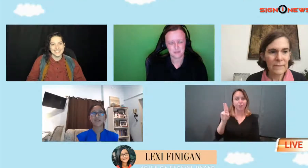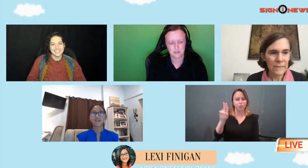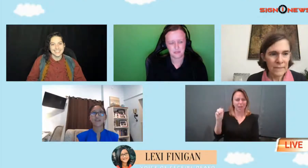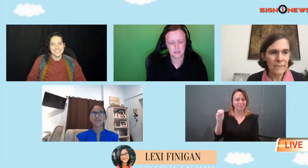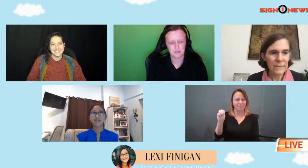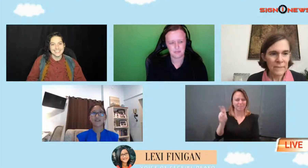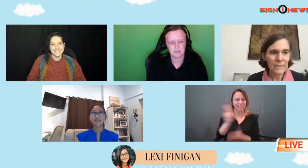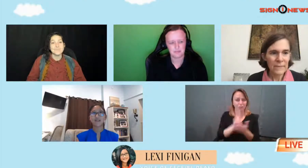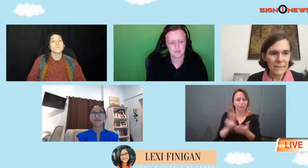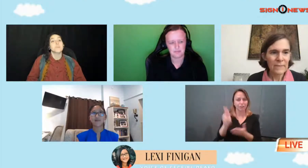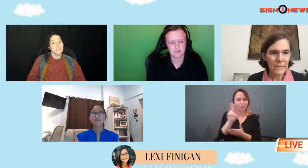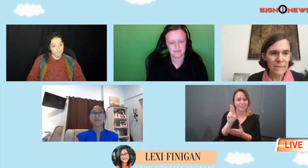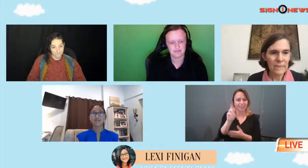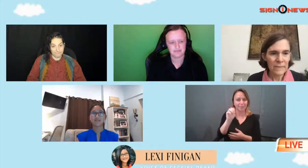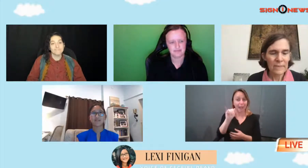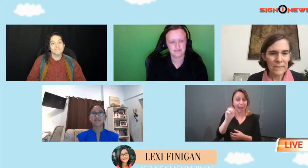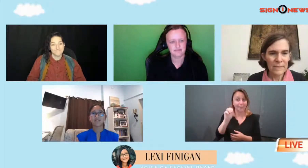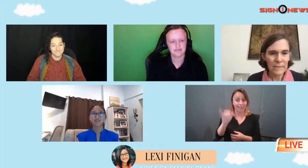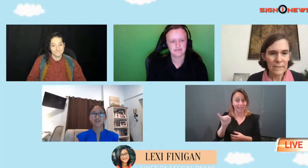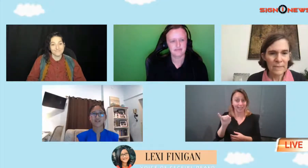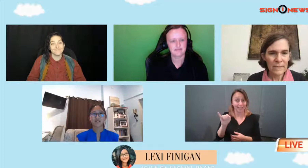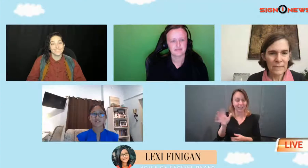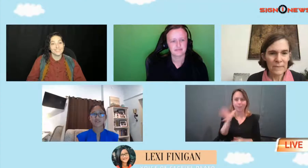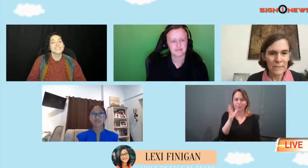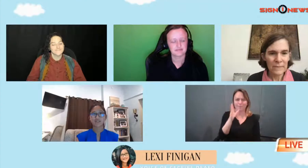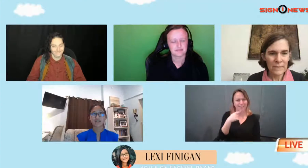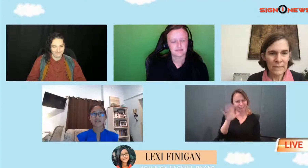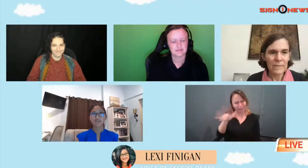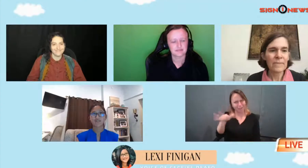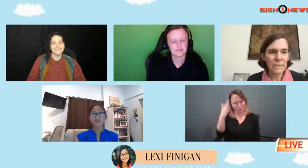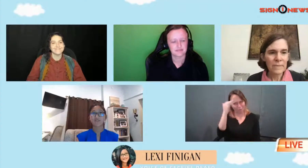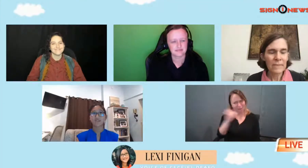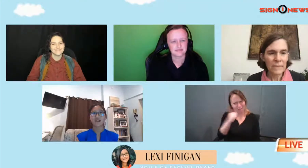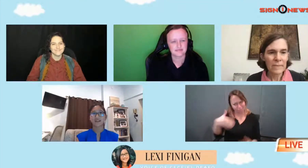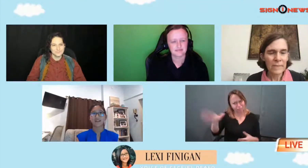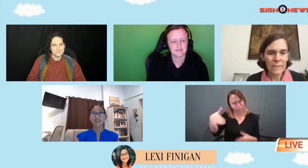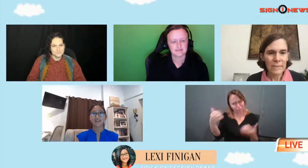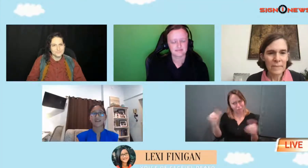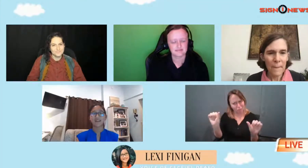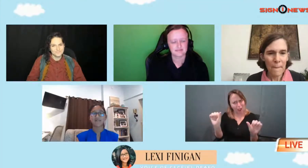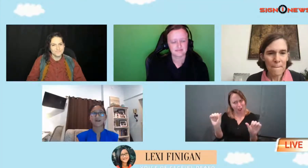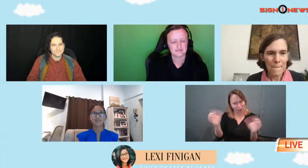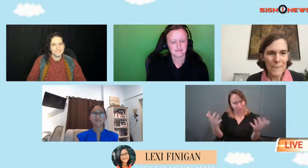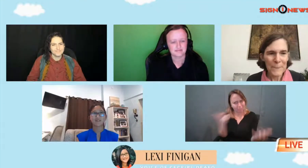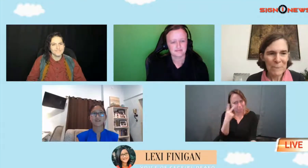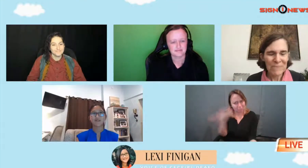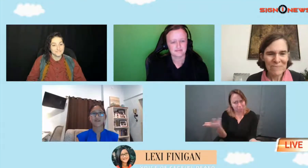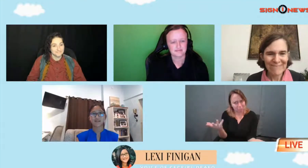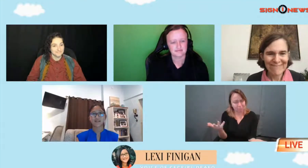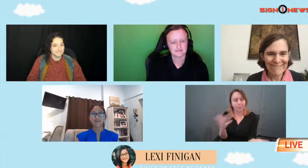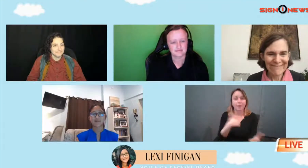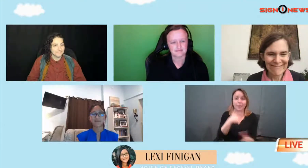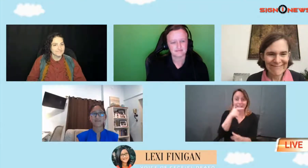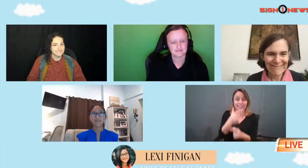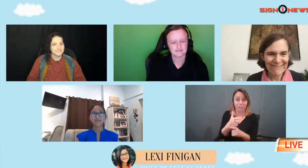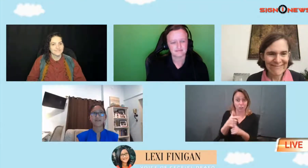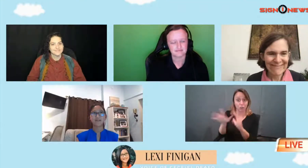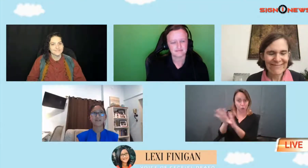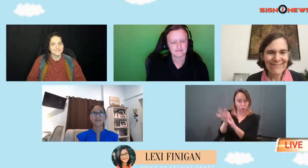Miami. And my mom was like, you should try to audition. And we just tried it. And my sister recorded